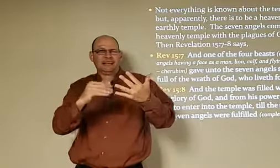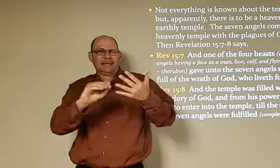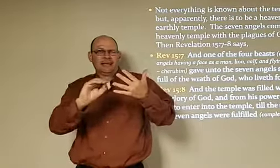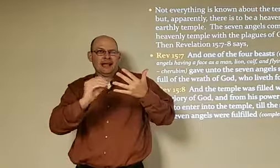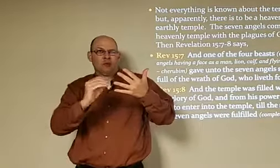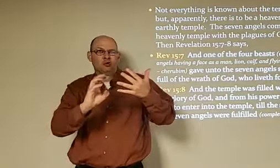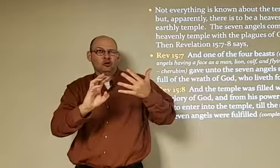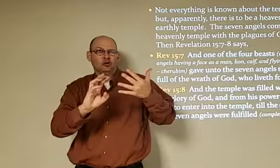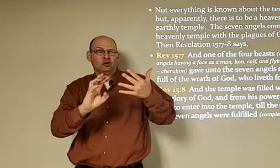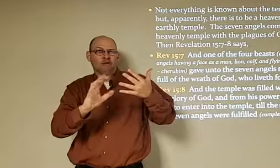angel.